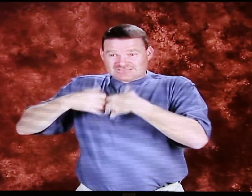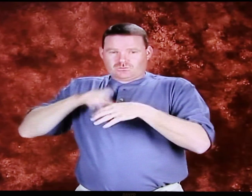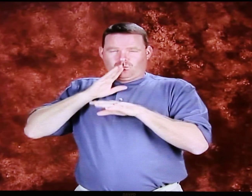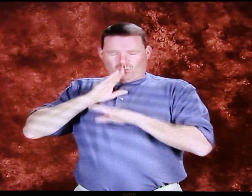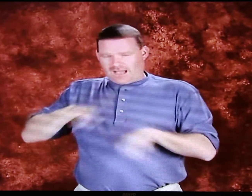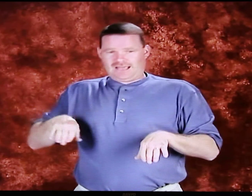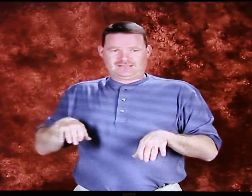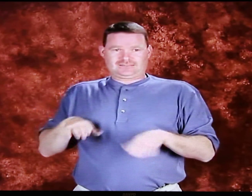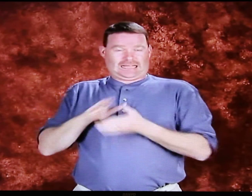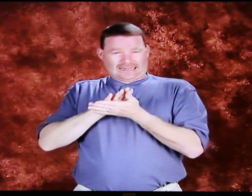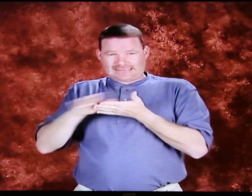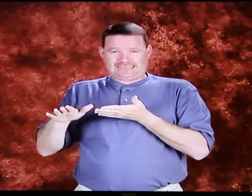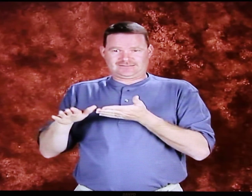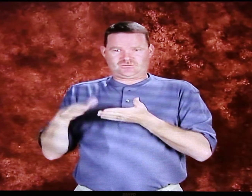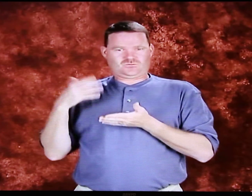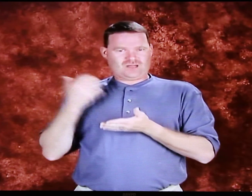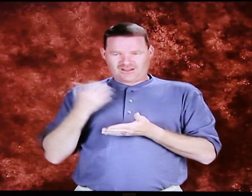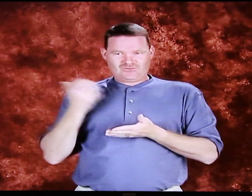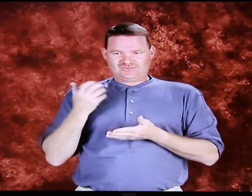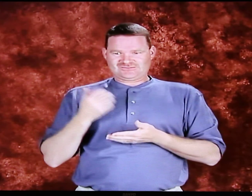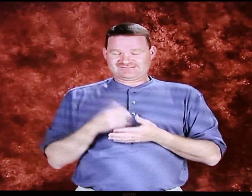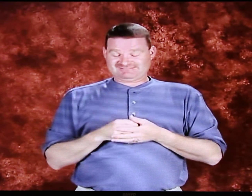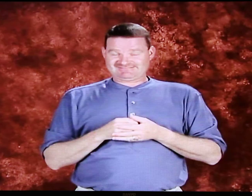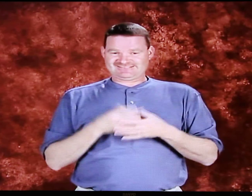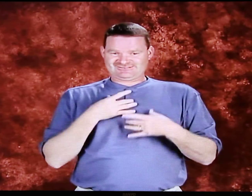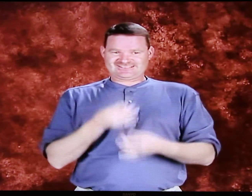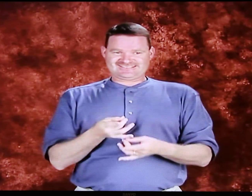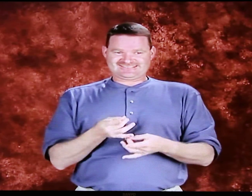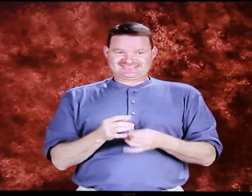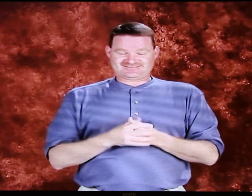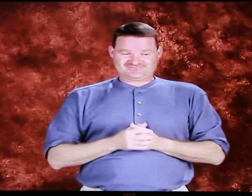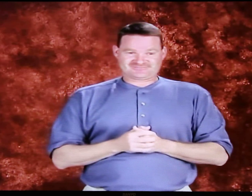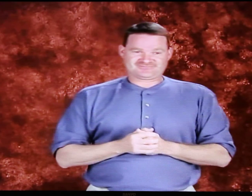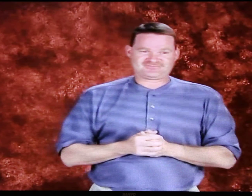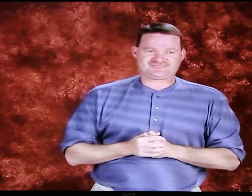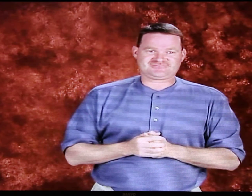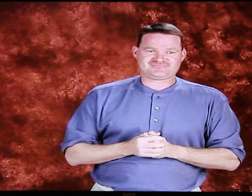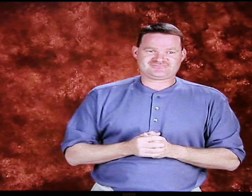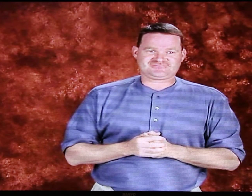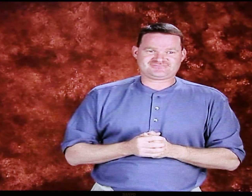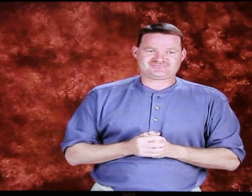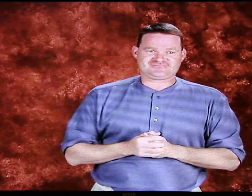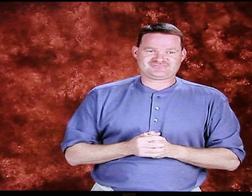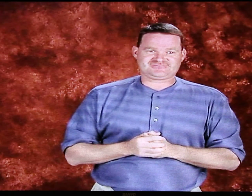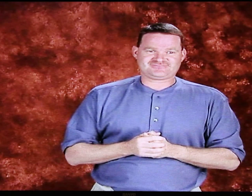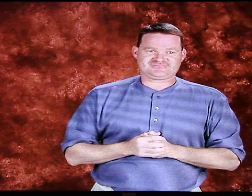and very, very noisy, the tree is like a silent factory and it's clean.